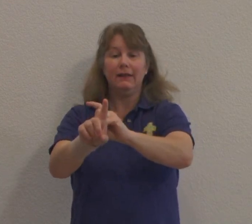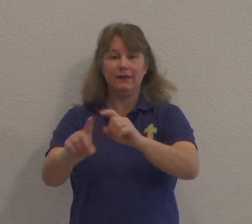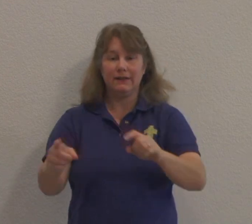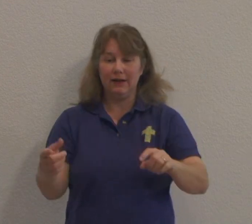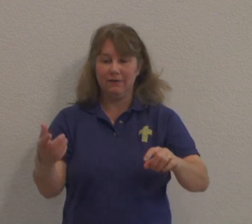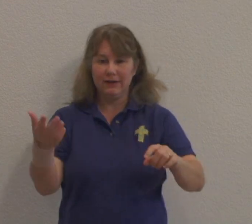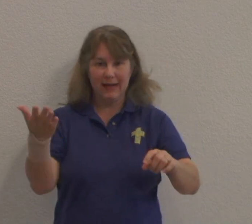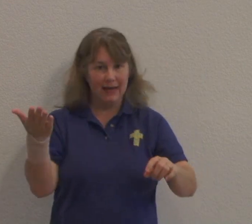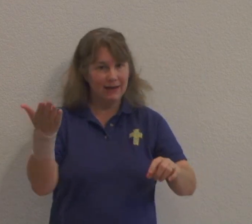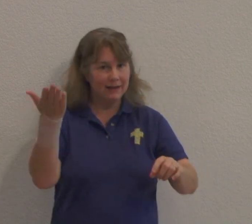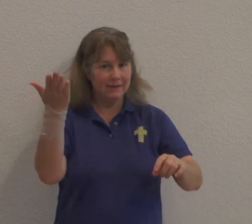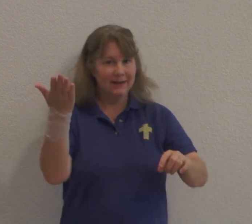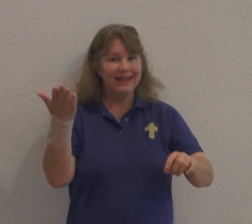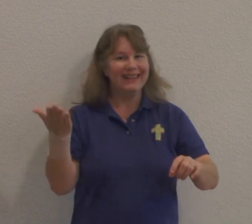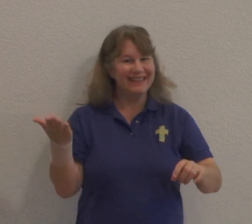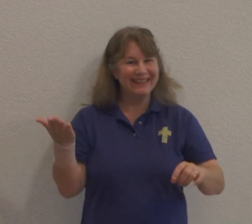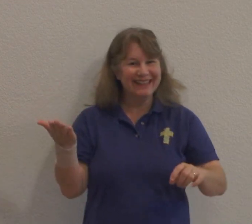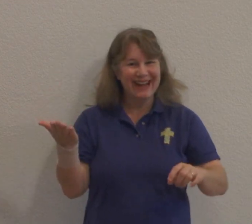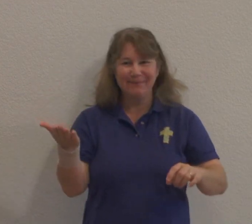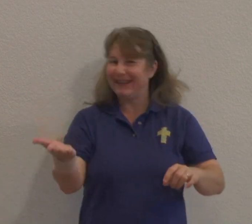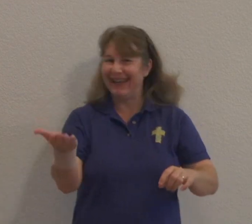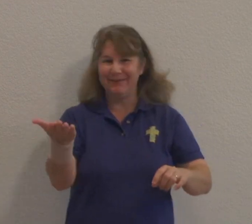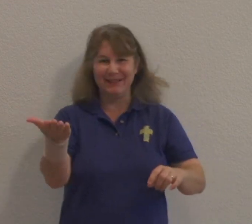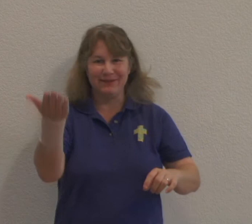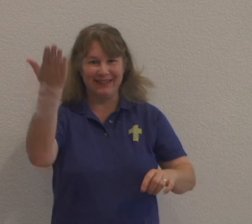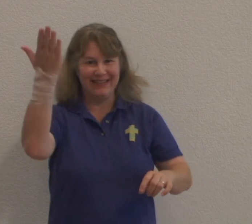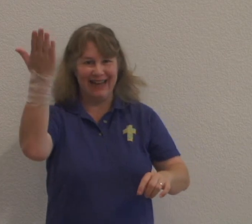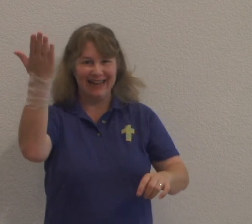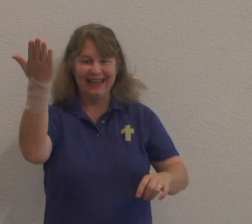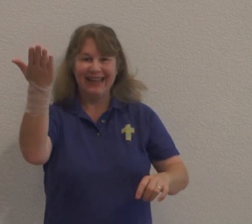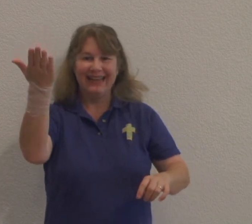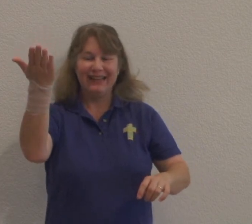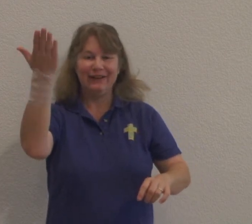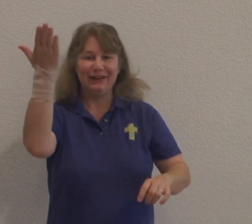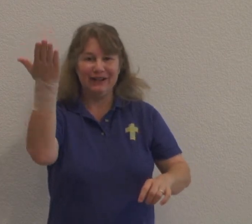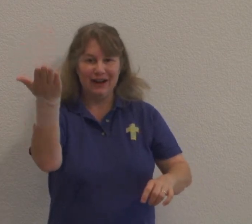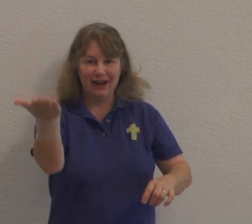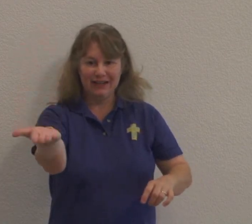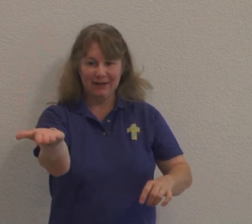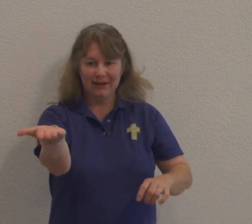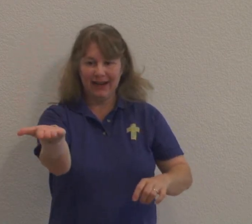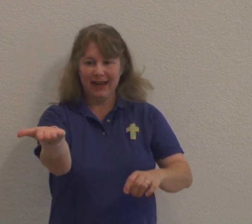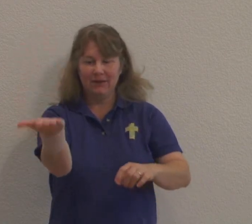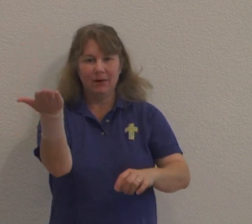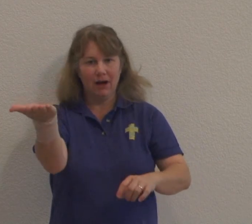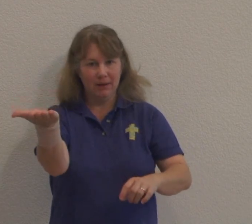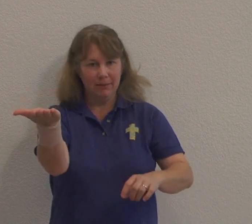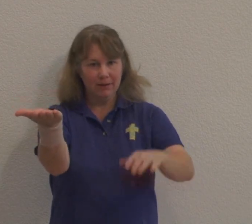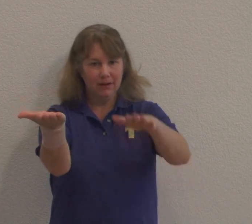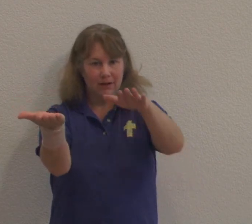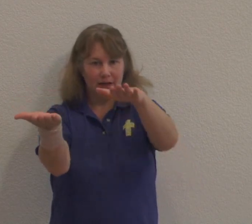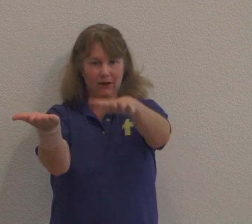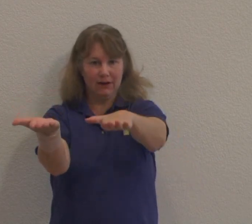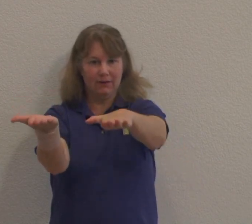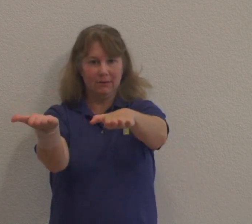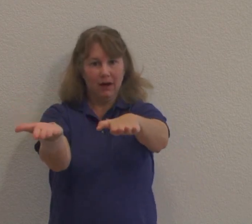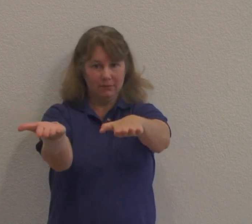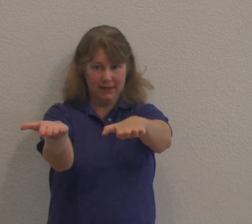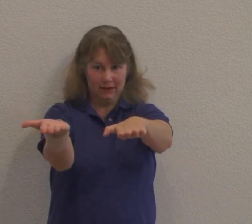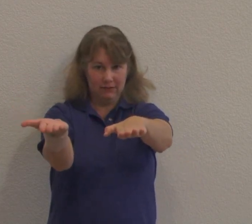then the sign for dead. It's going to look complicated, but it's really not. Your non-dominant hand palm up, your other one palm down.